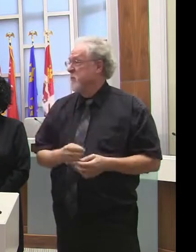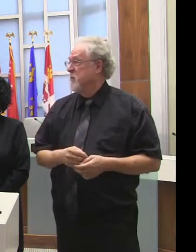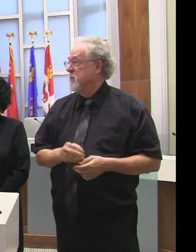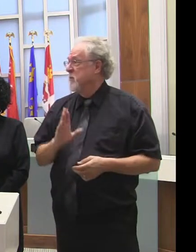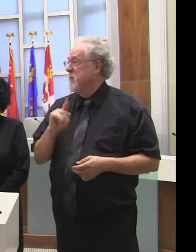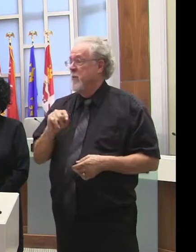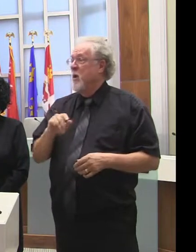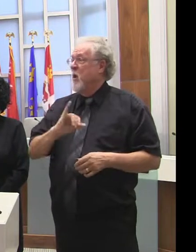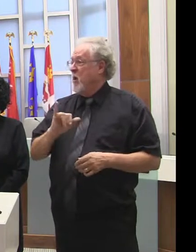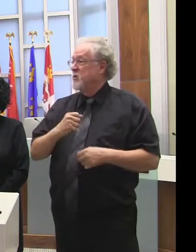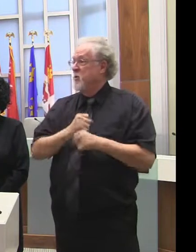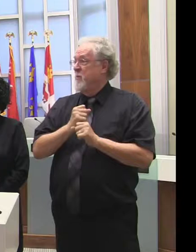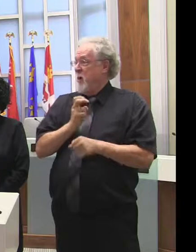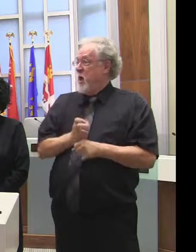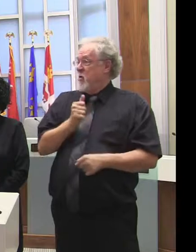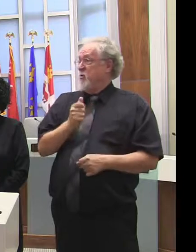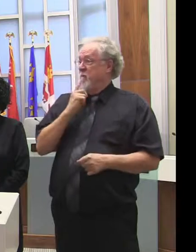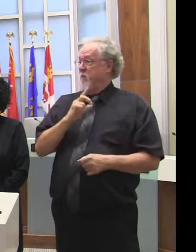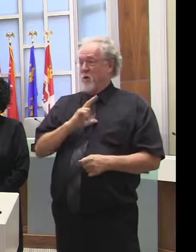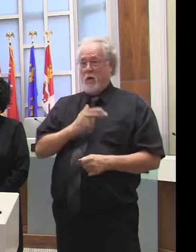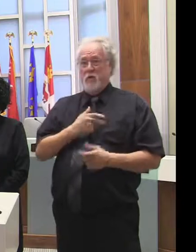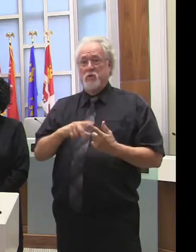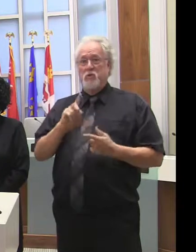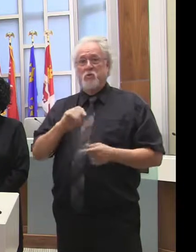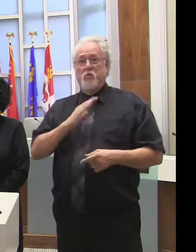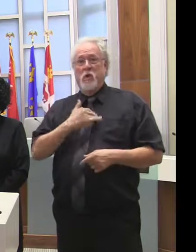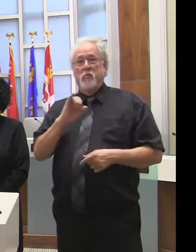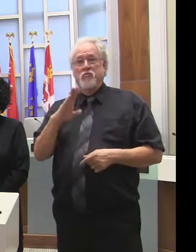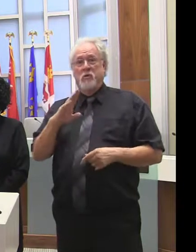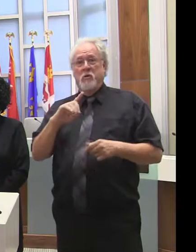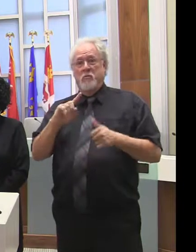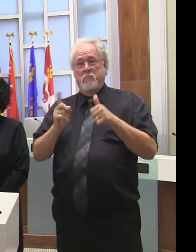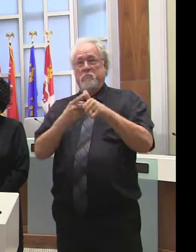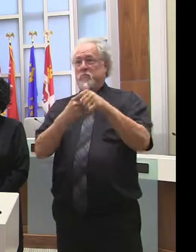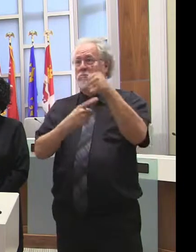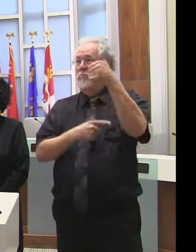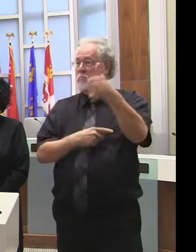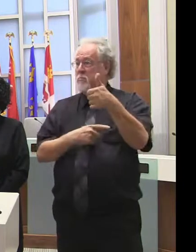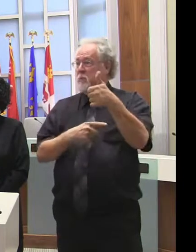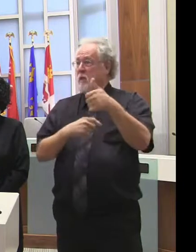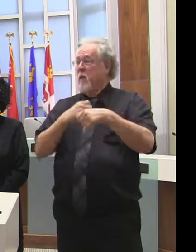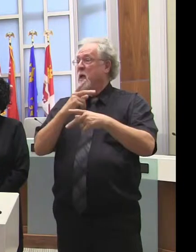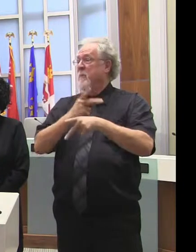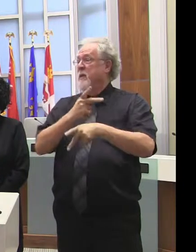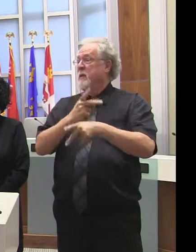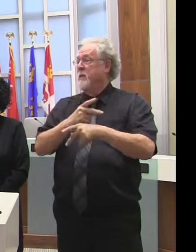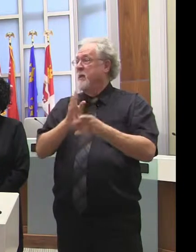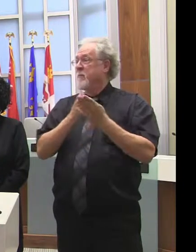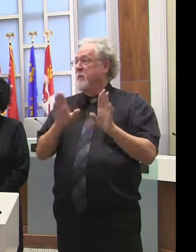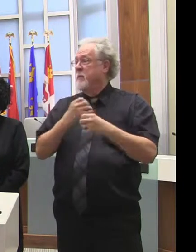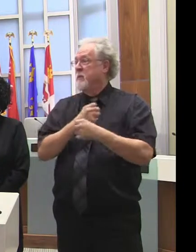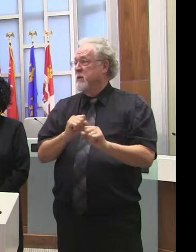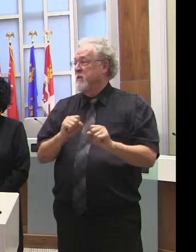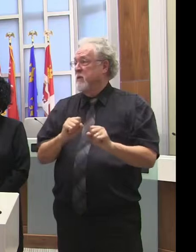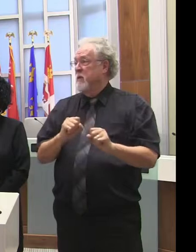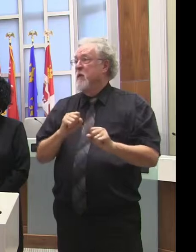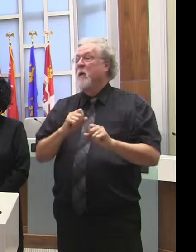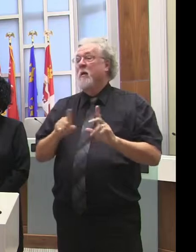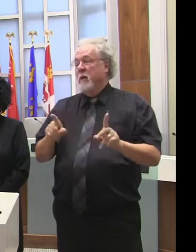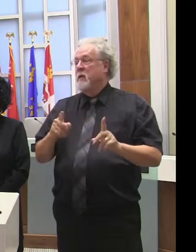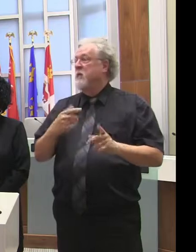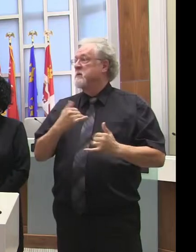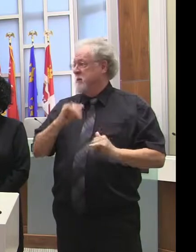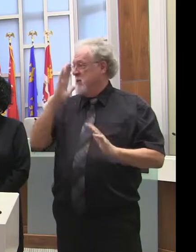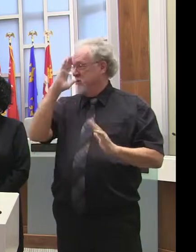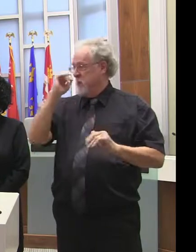But it also made it harder to do what is always priority number one for us, and that is maintain public safety. But having said that, I